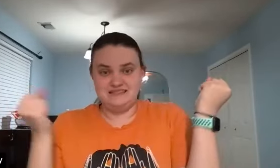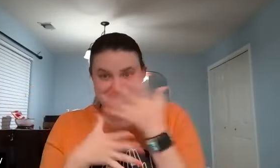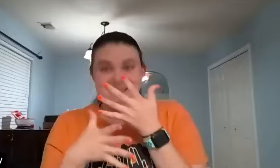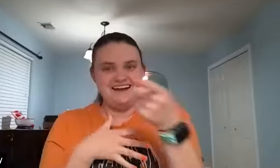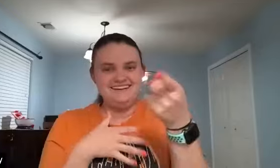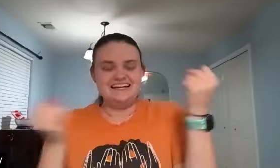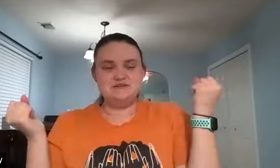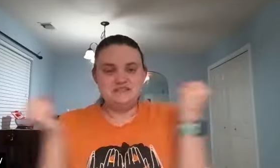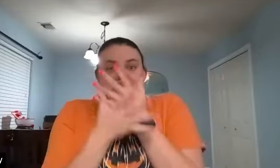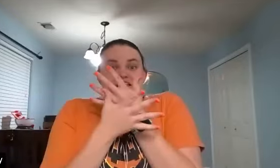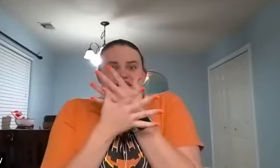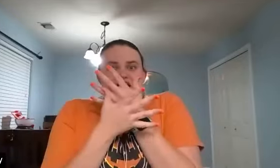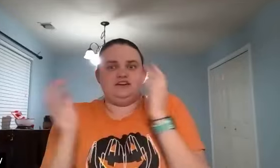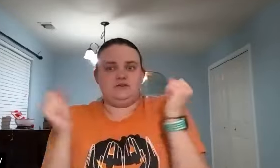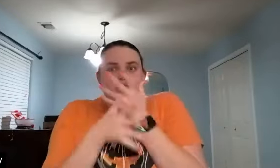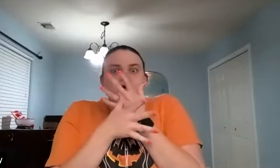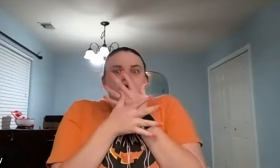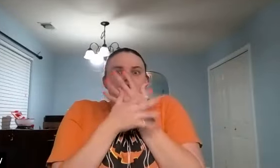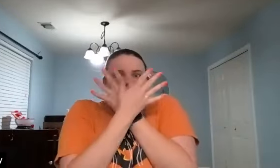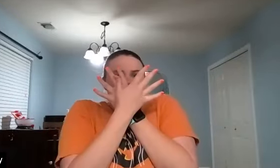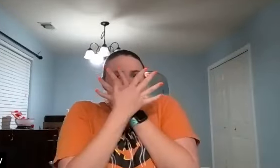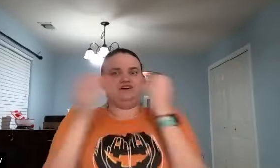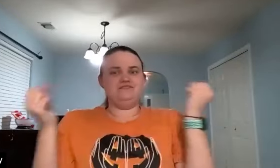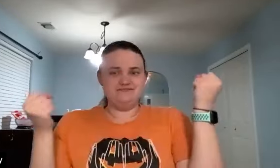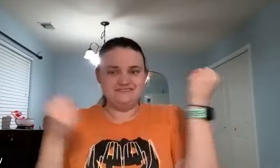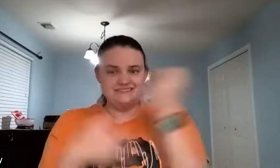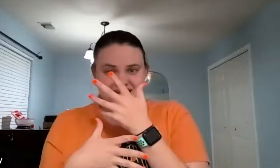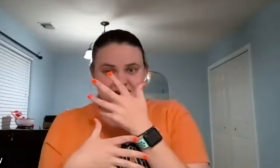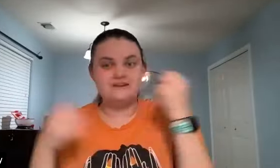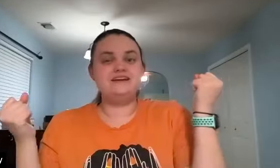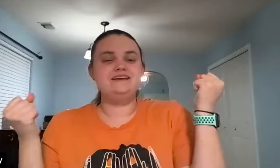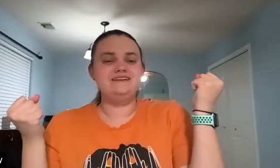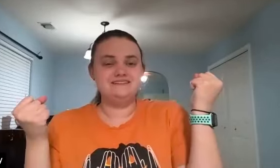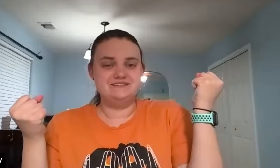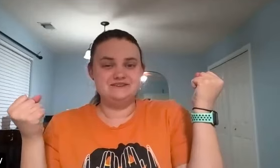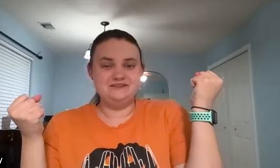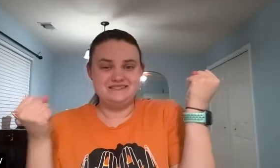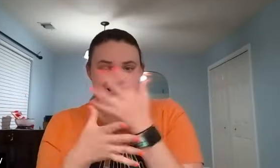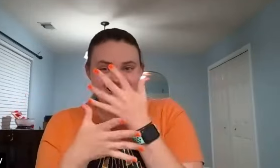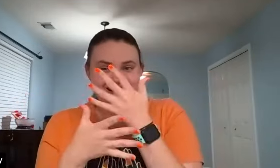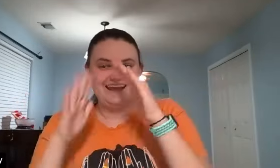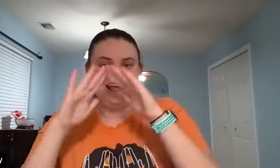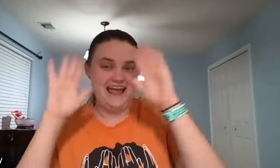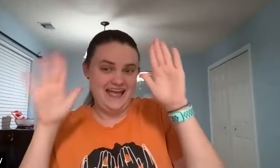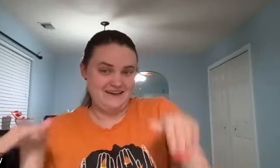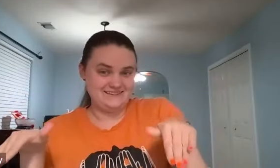hands. Yeah, it's almost like that, like you're like, whoa, gotta protect yourself. Scary. So you'll do scary house.